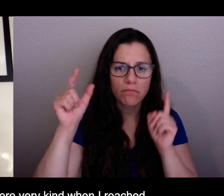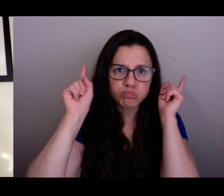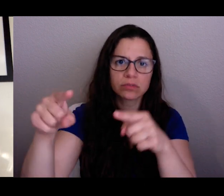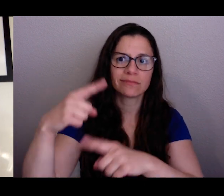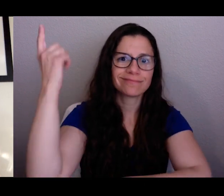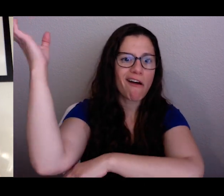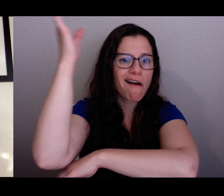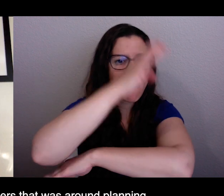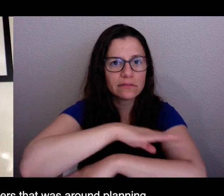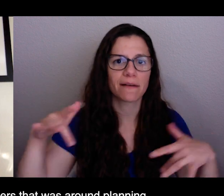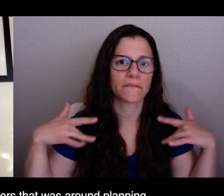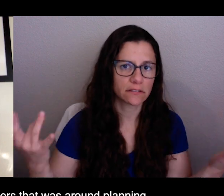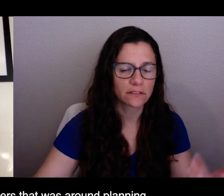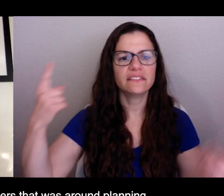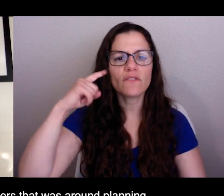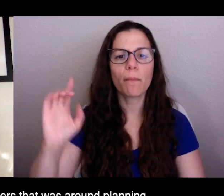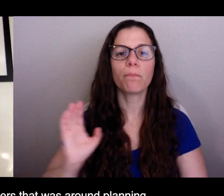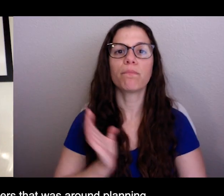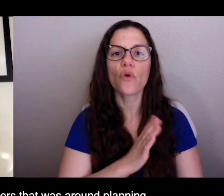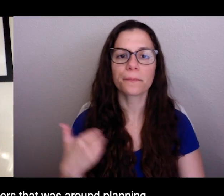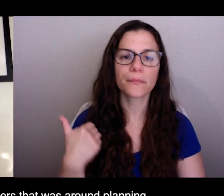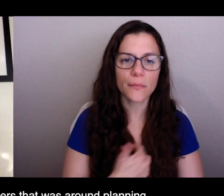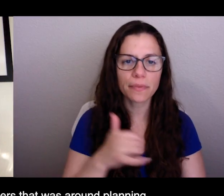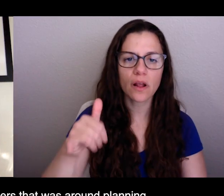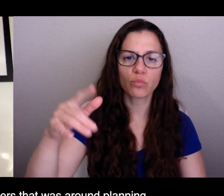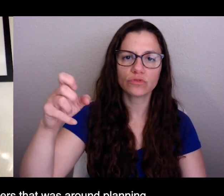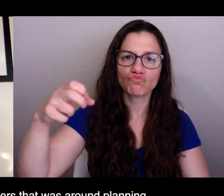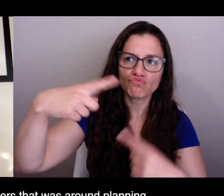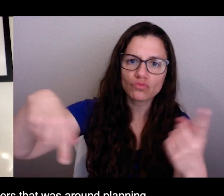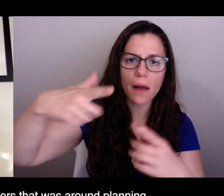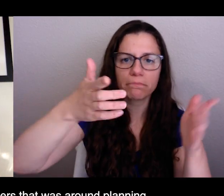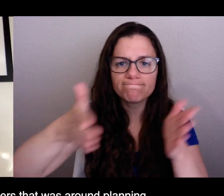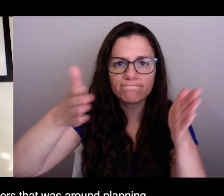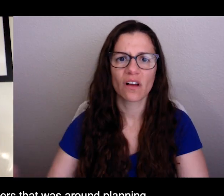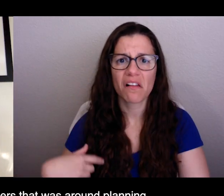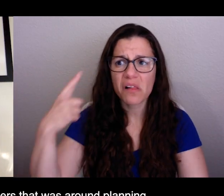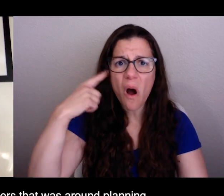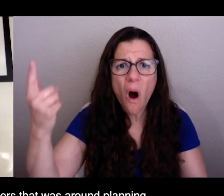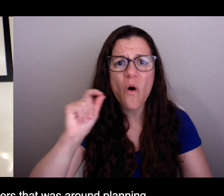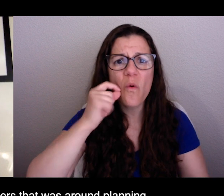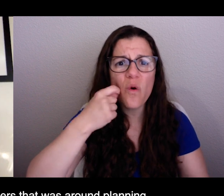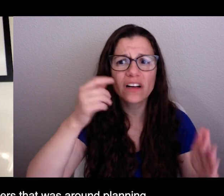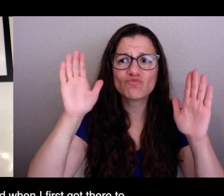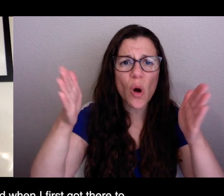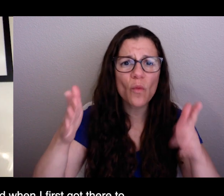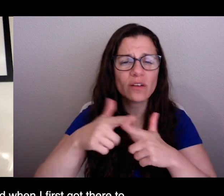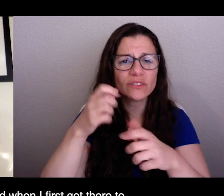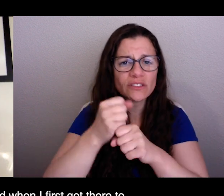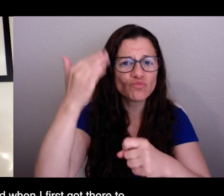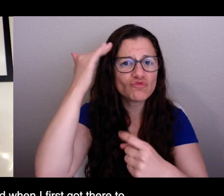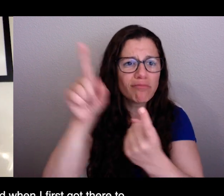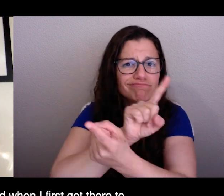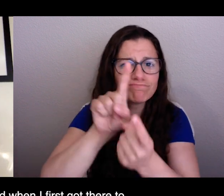day-long event for the board members that was around planning. And I thought, cool, great way to get to know each